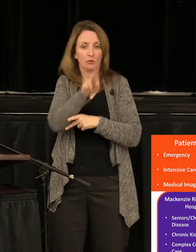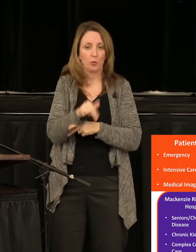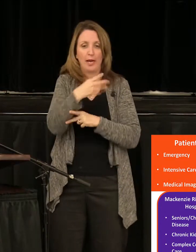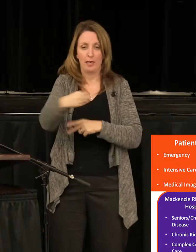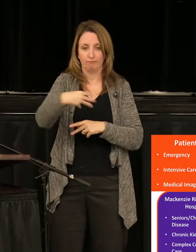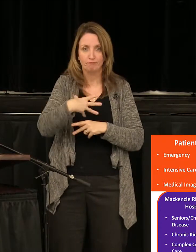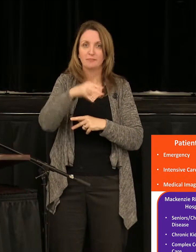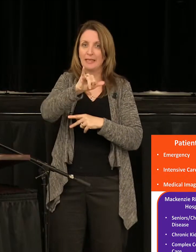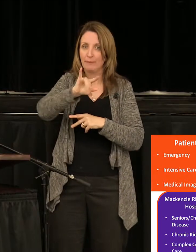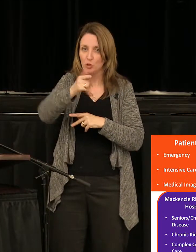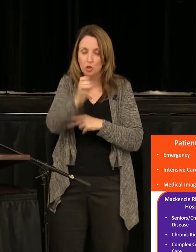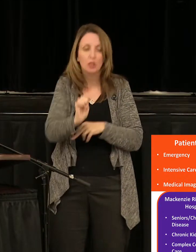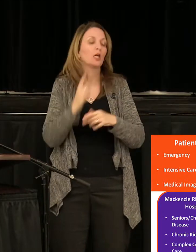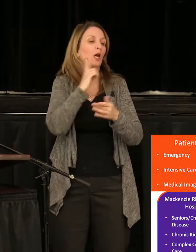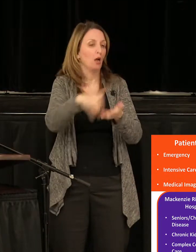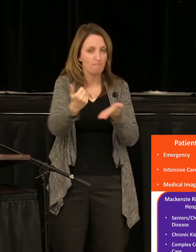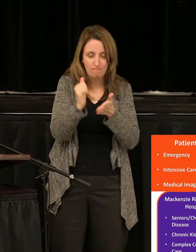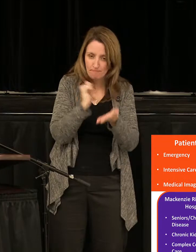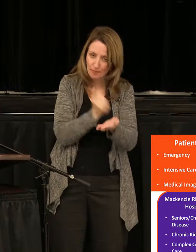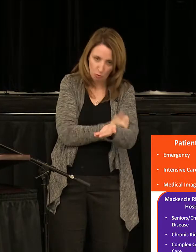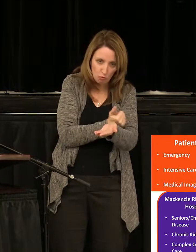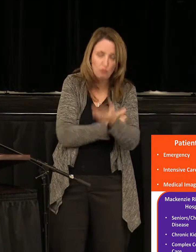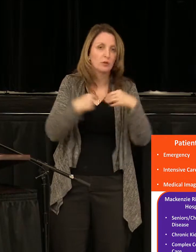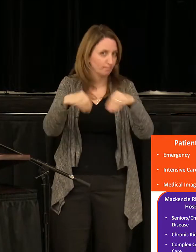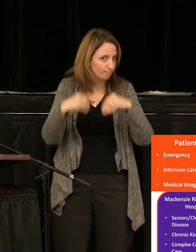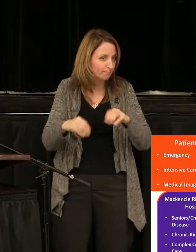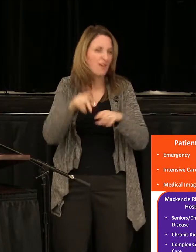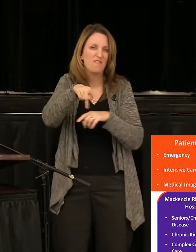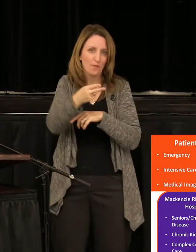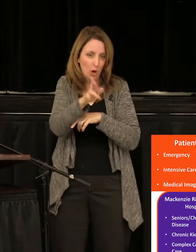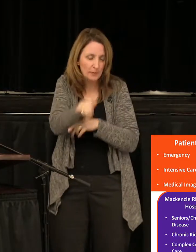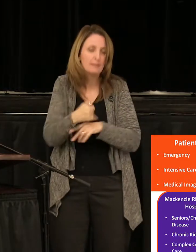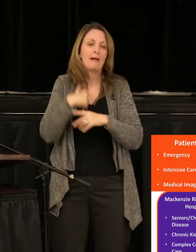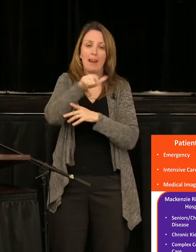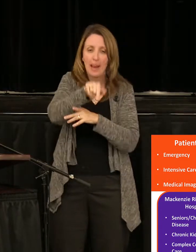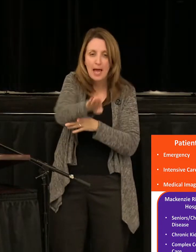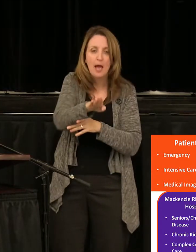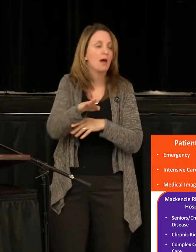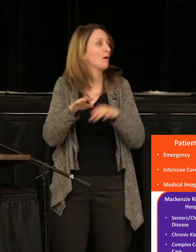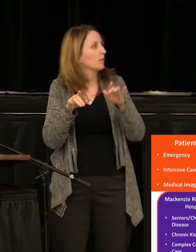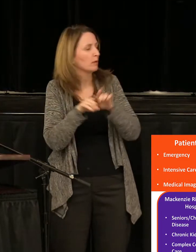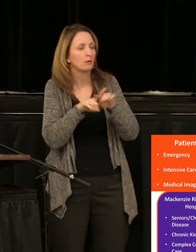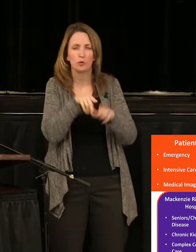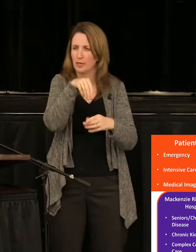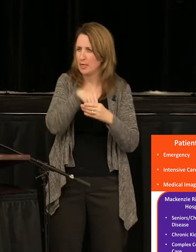sites, pharmacy, there'll be surgery provided at both hospitals, and lab and inpatient beds as